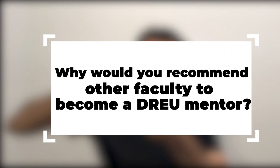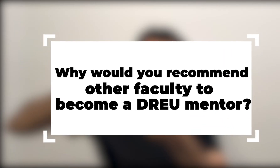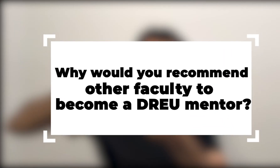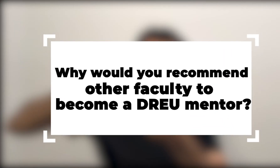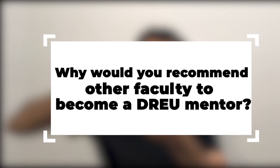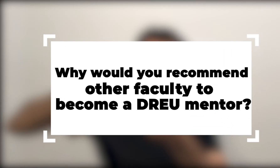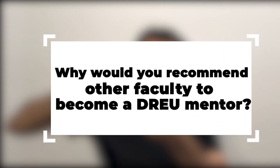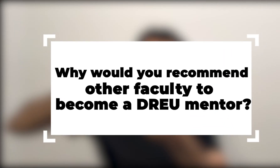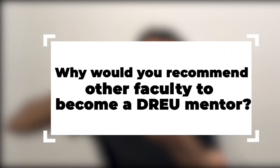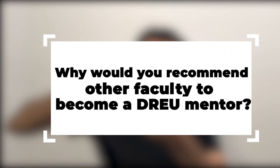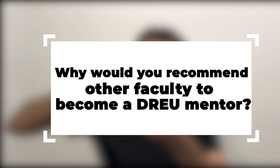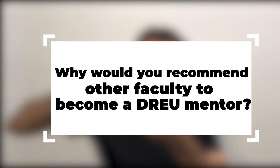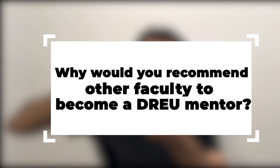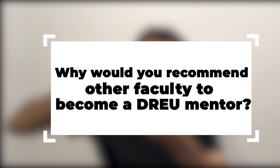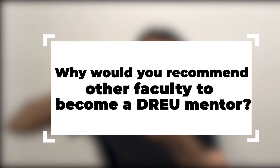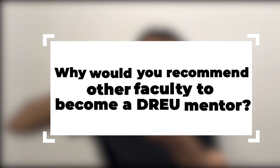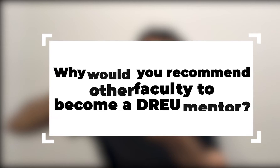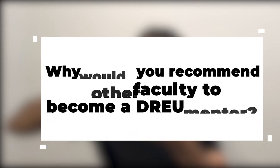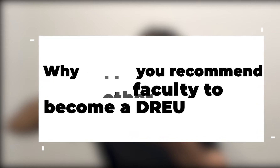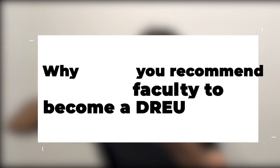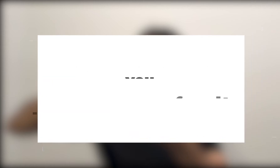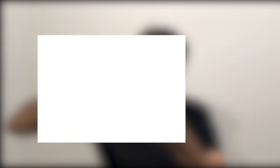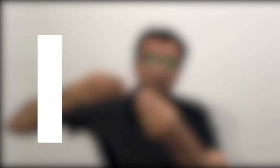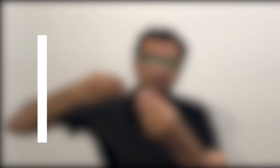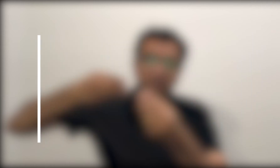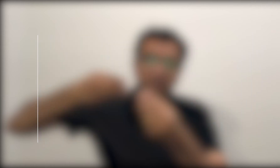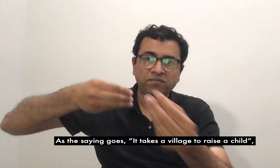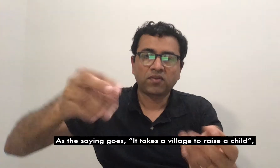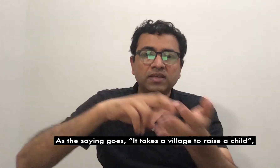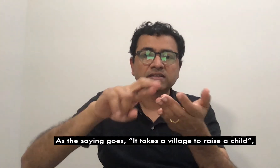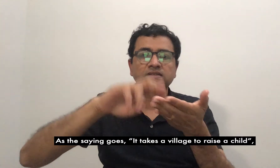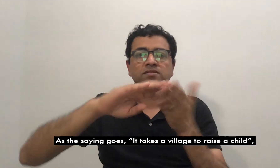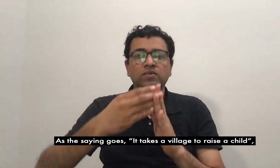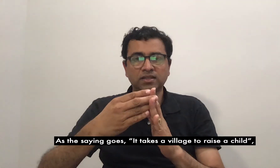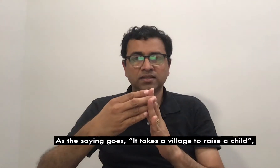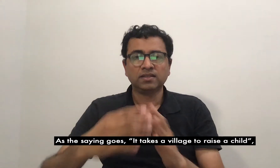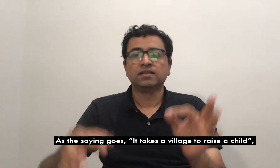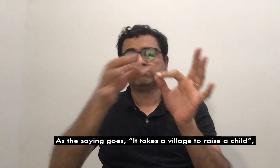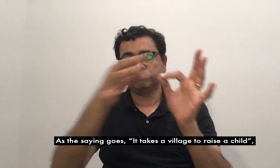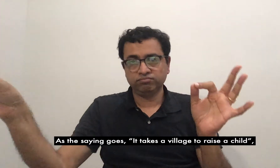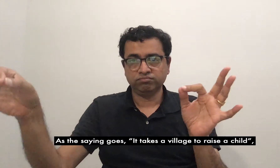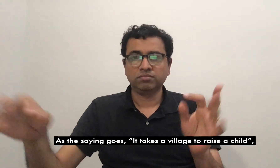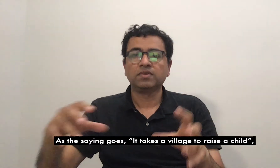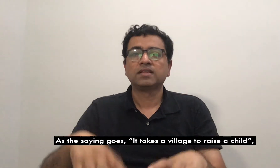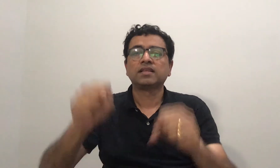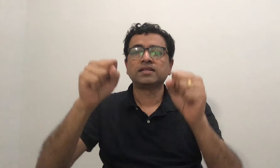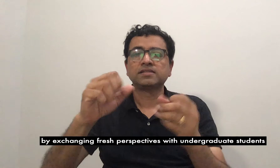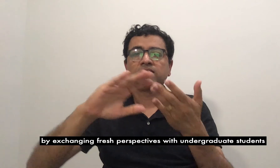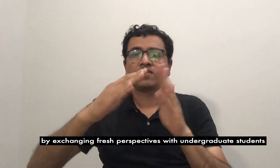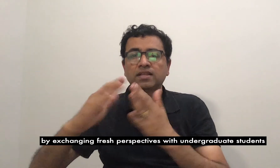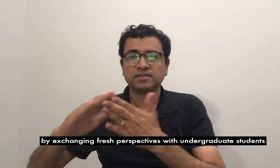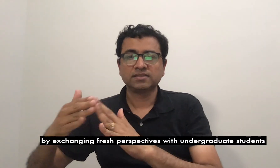Why would you recommend other faculty to become a DREW mentor? As the saying goes, it takes a village to raise a child.